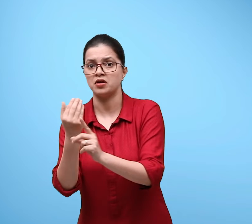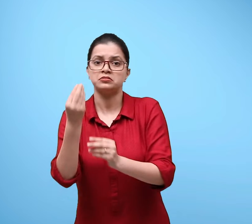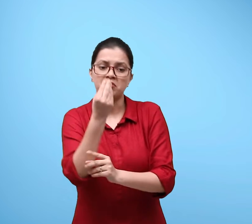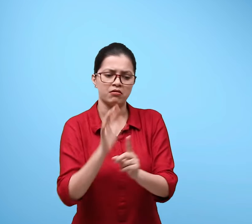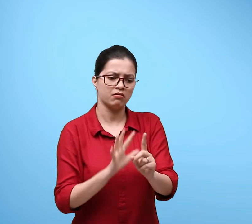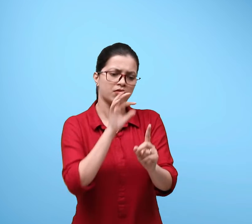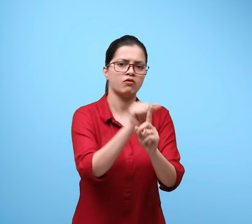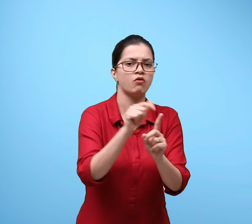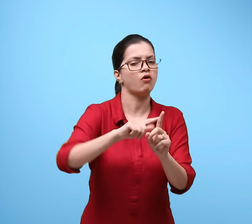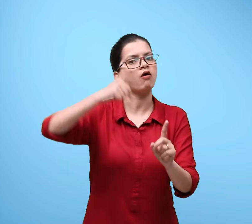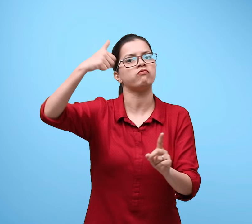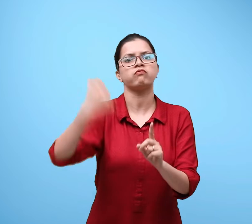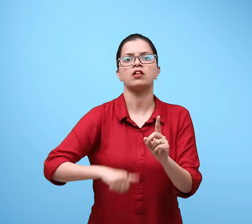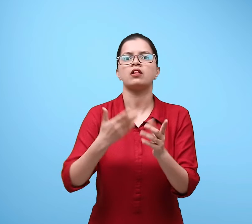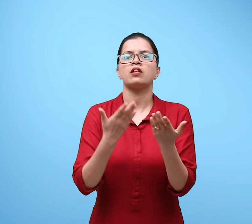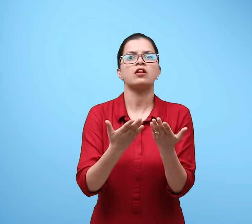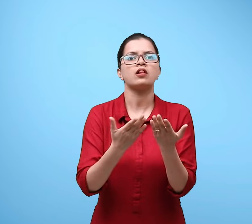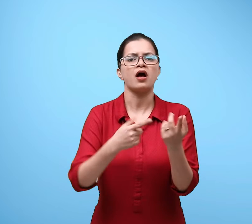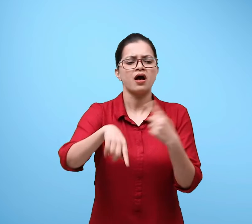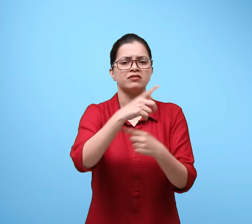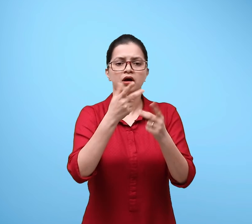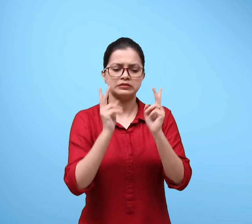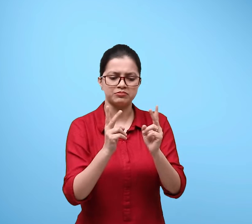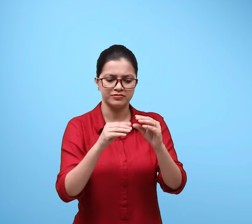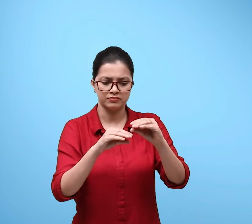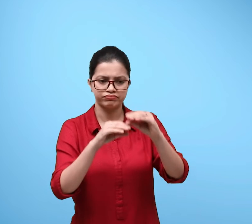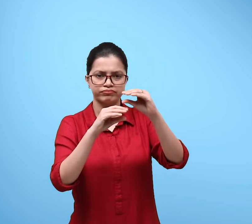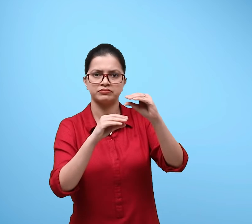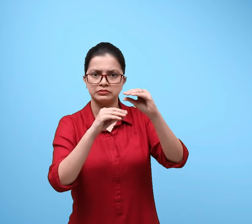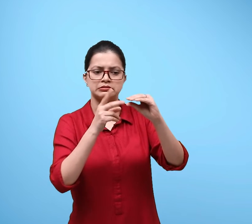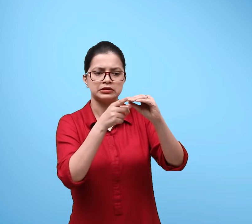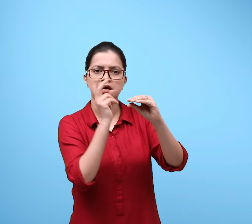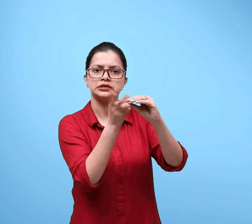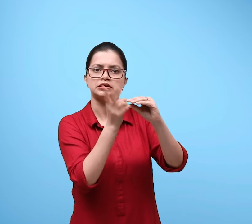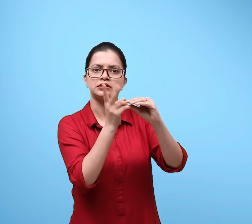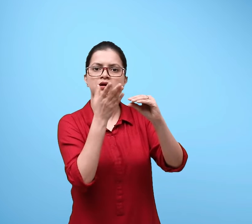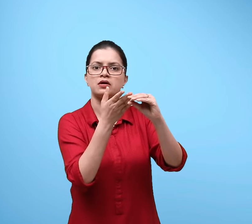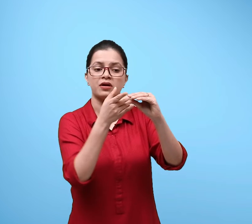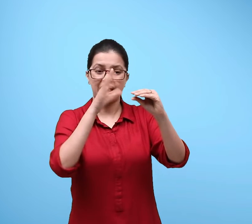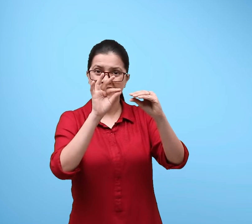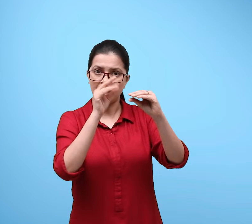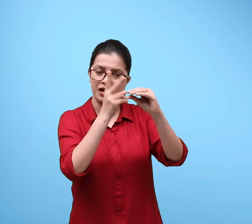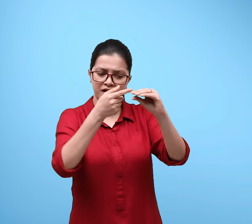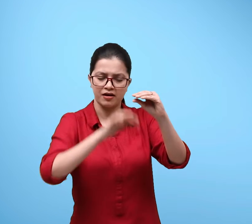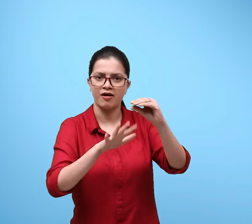Some others do not mix with water and form a separate layer when kept aside for some time.